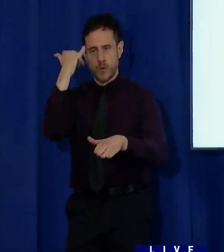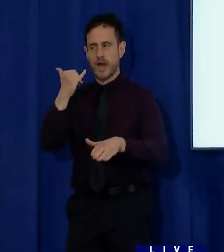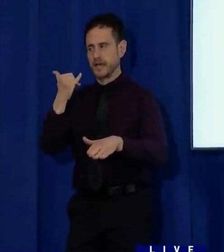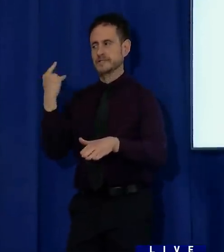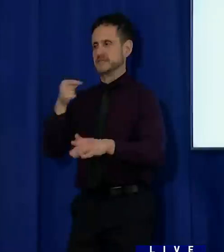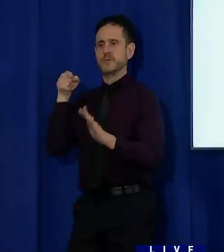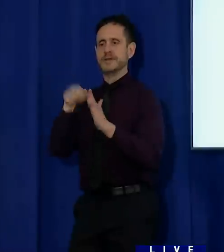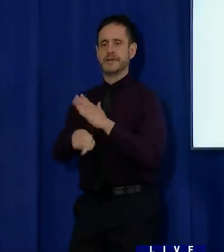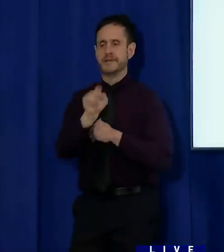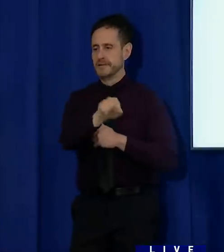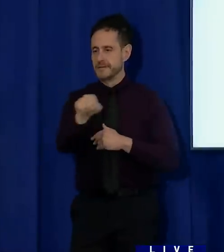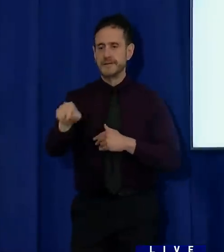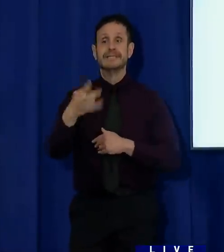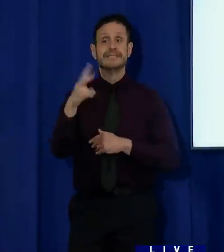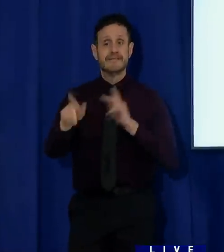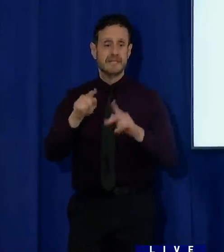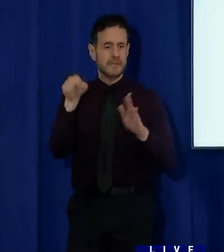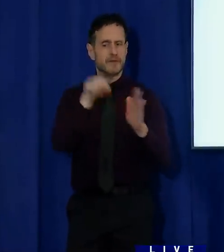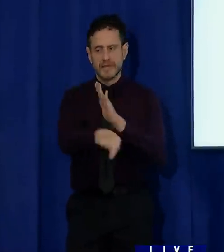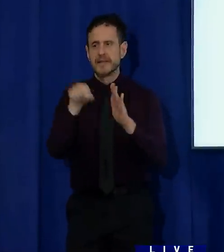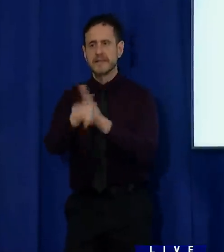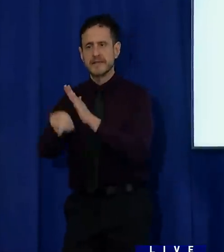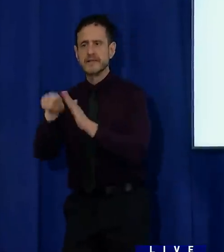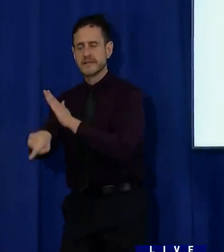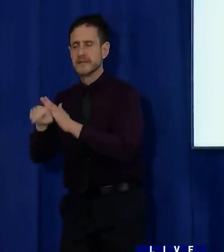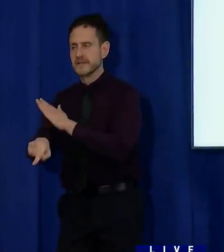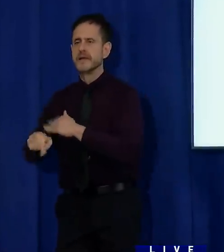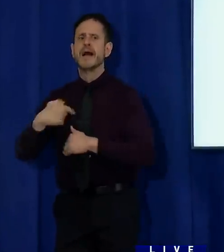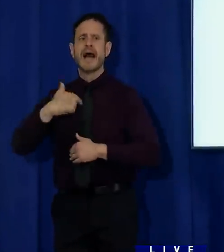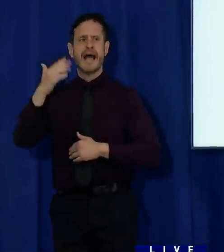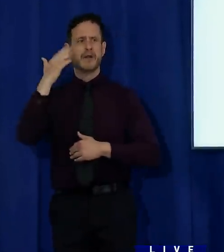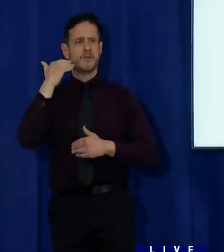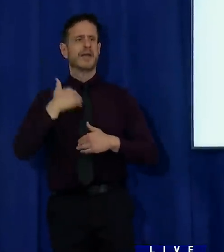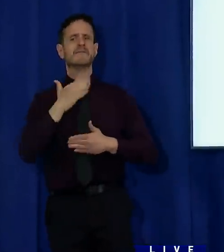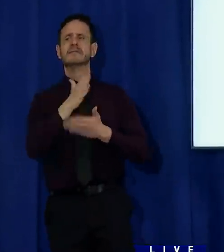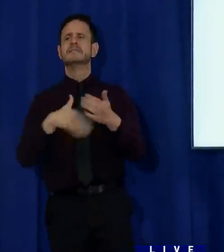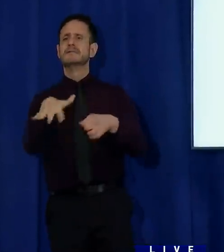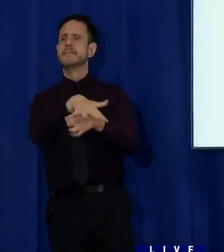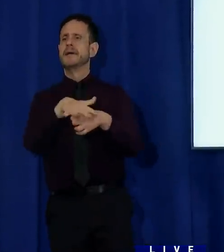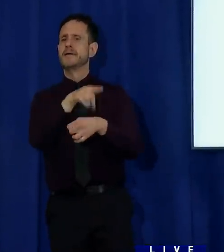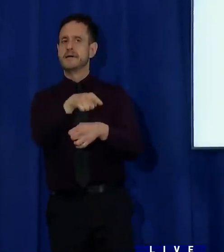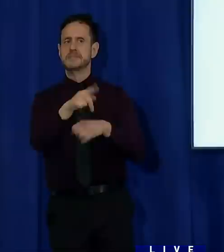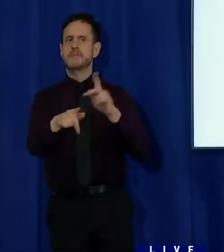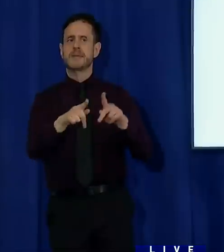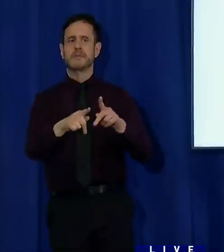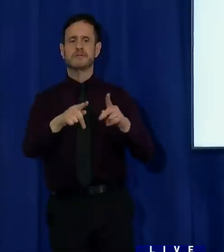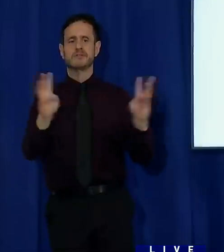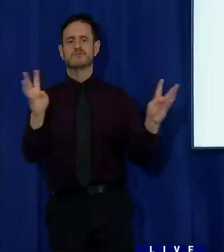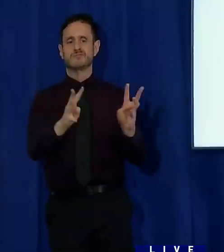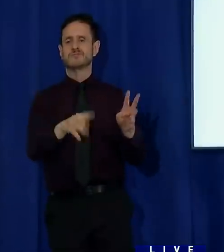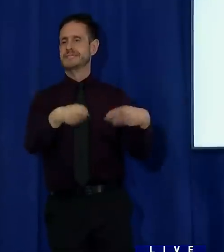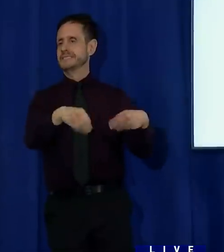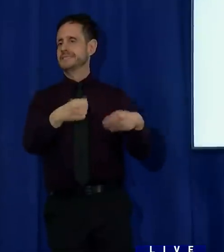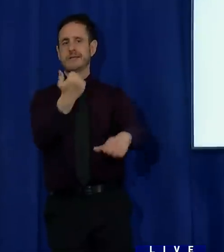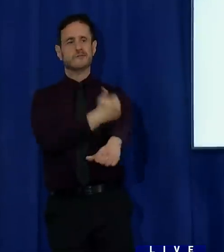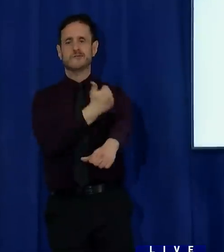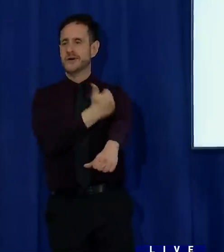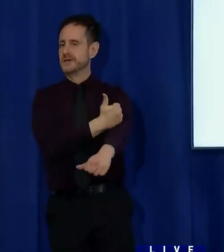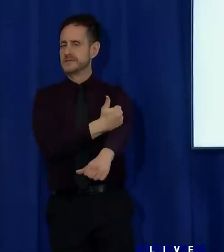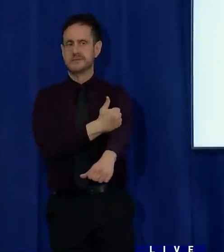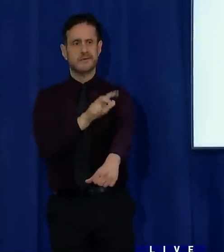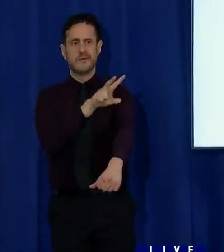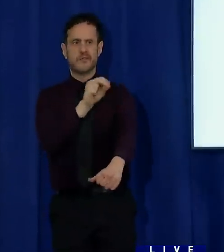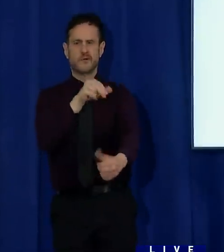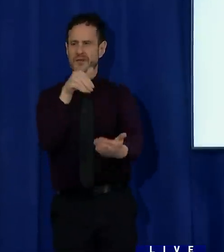17 people. I know that we have open-air drug markets where they're unbelievably lucrative, $30,000